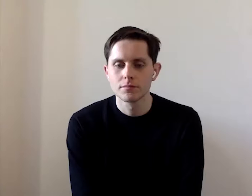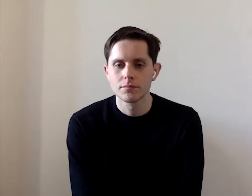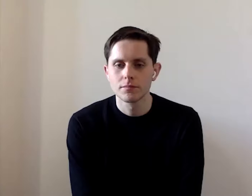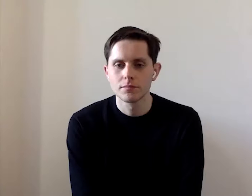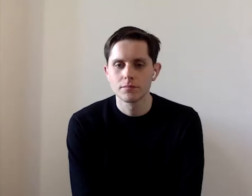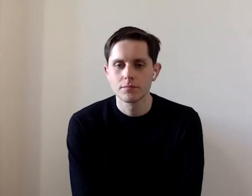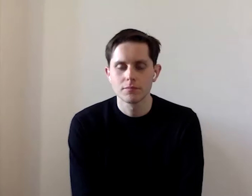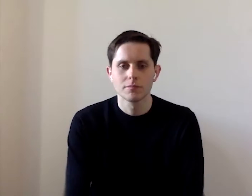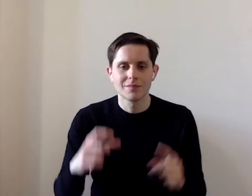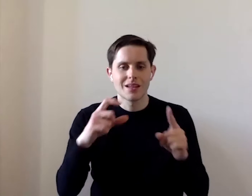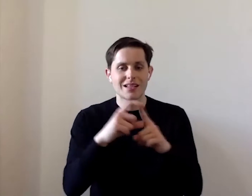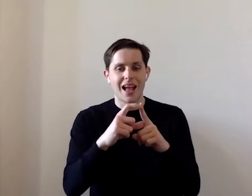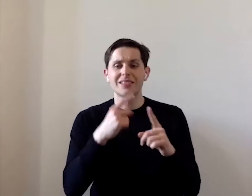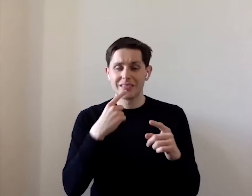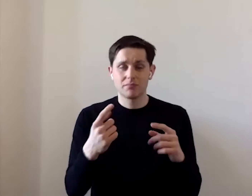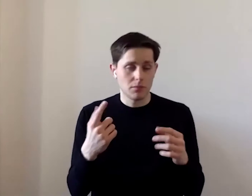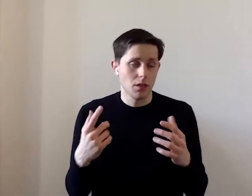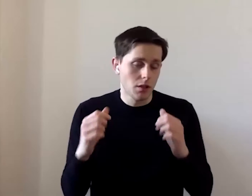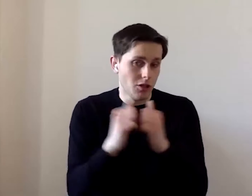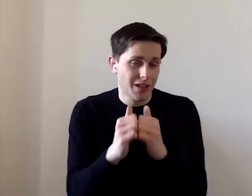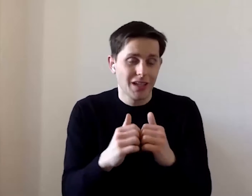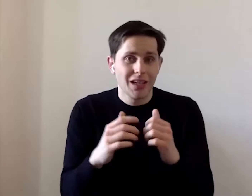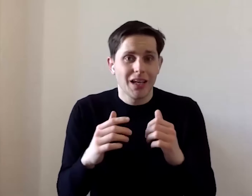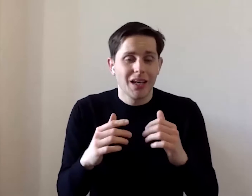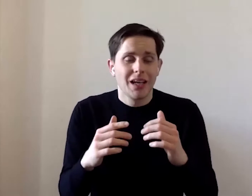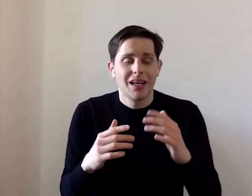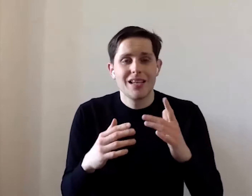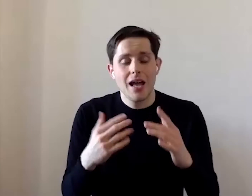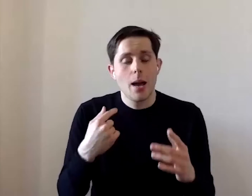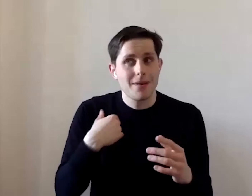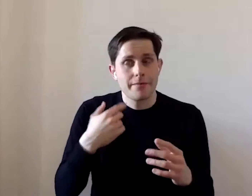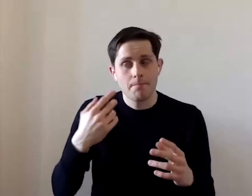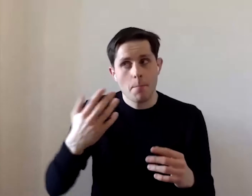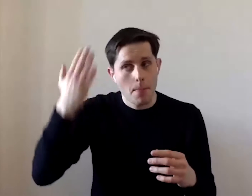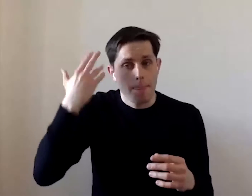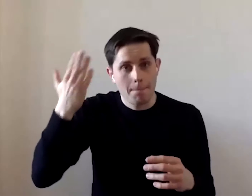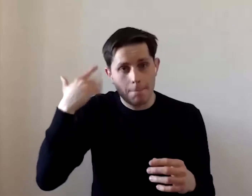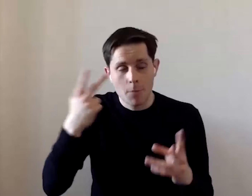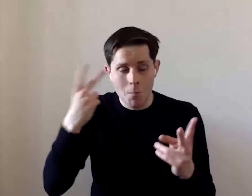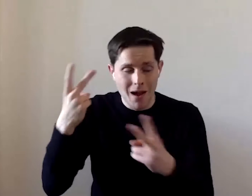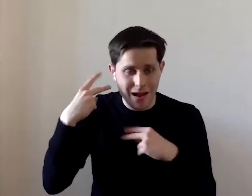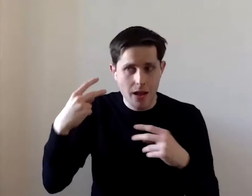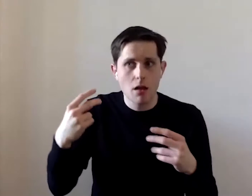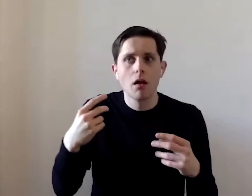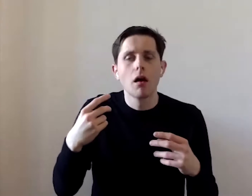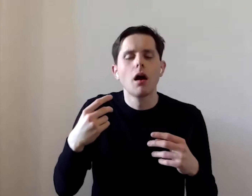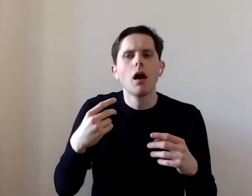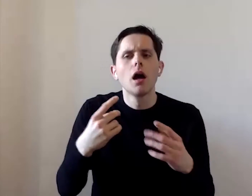And maybe just to follow on from that, it reminds me of something I thought earlier, which is that certainly my